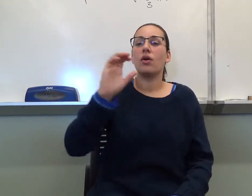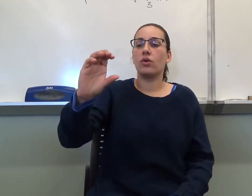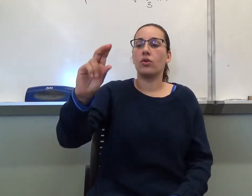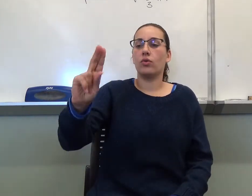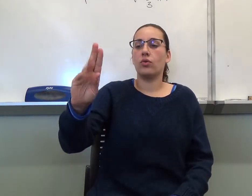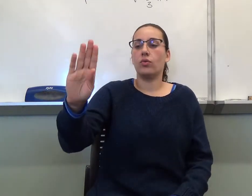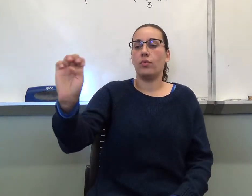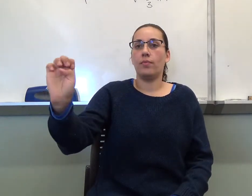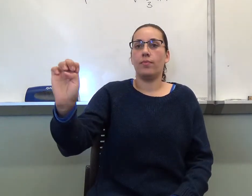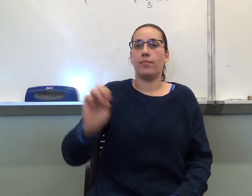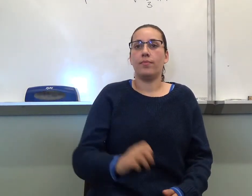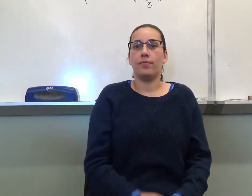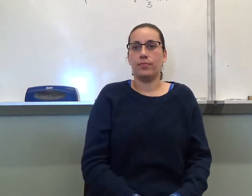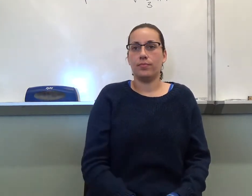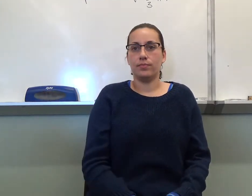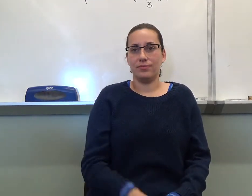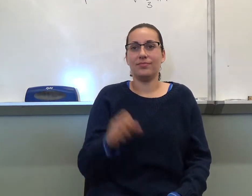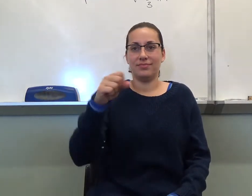It looks something like this.